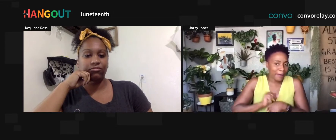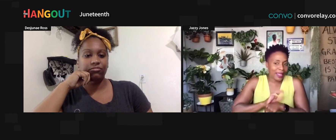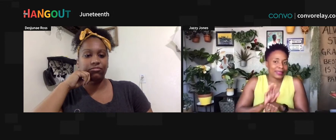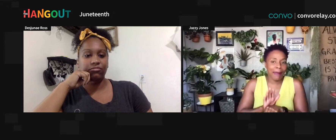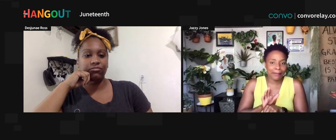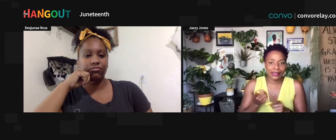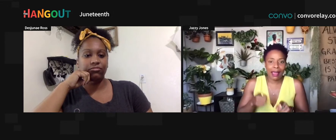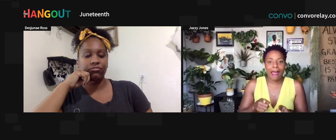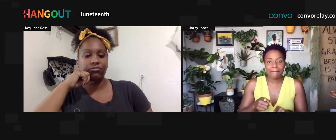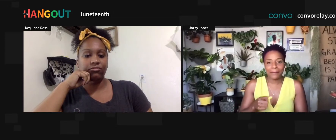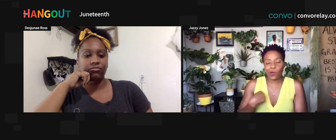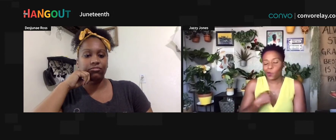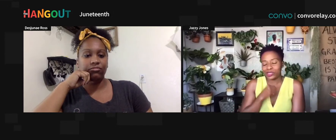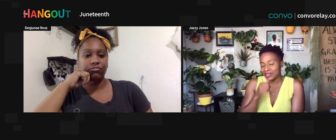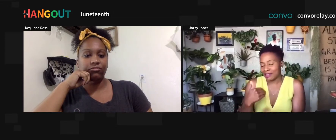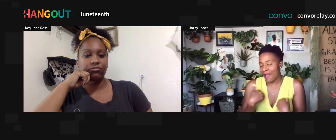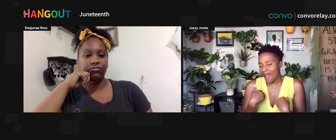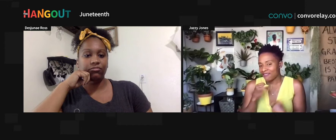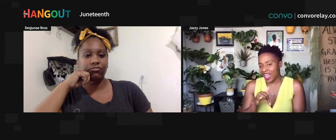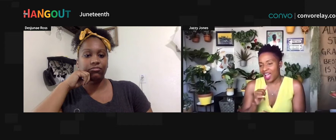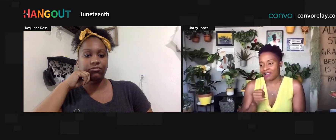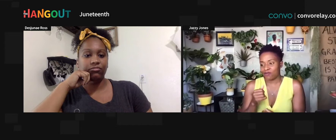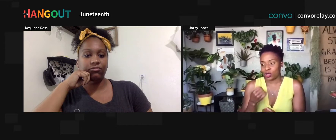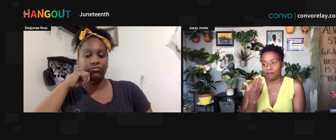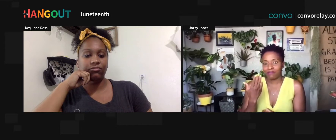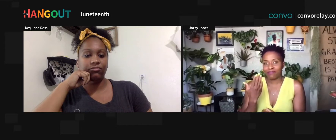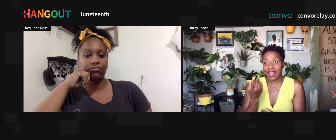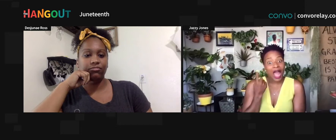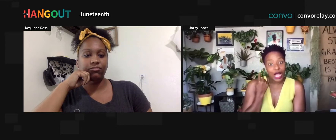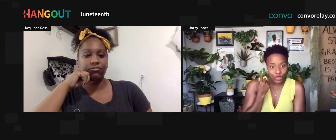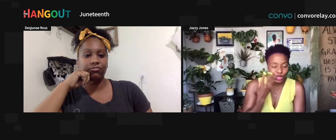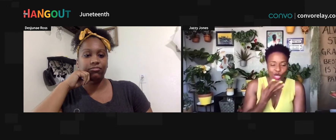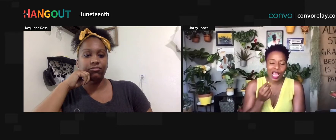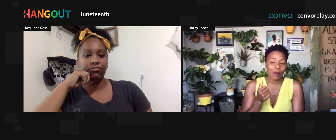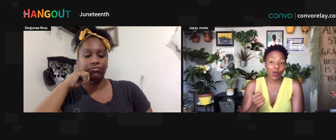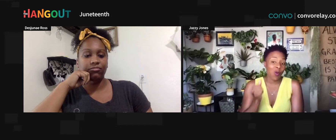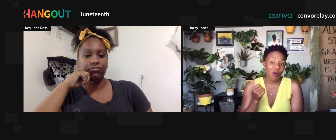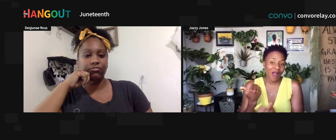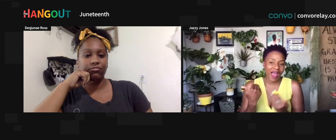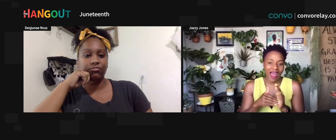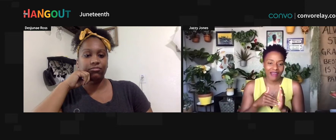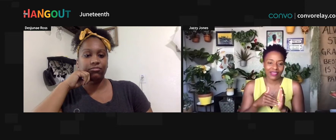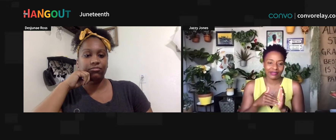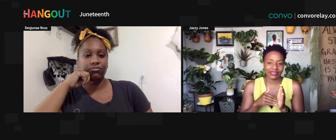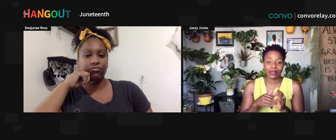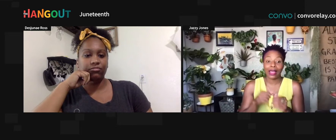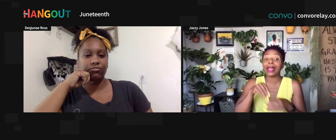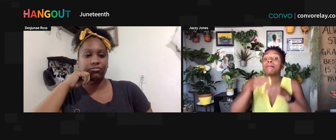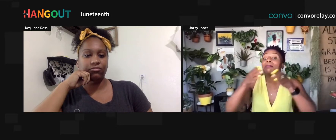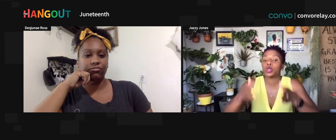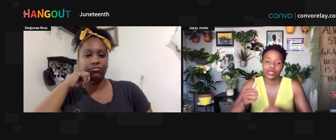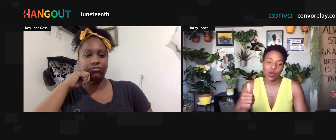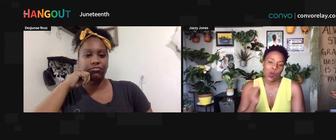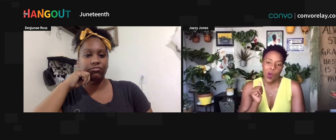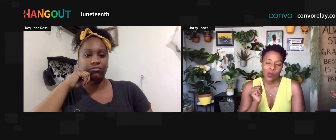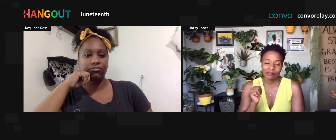festivities, shopping, fairs. Now, of course, last year's celebration was canceled because of the